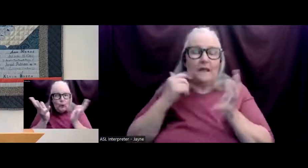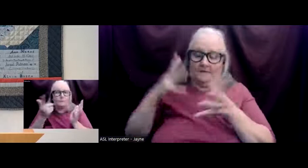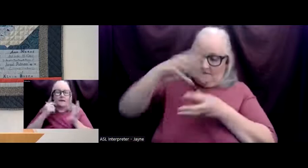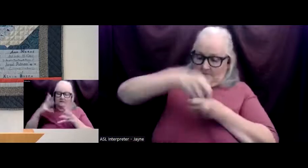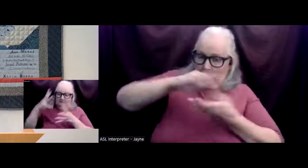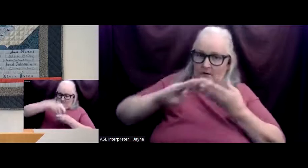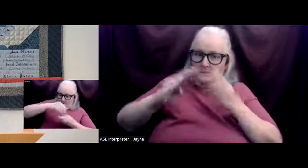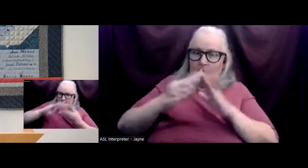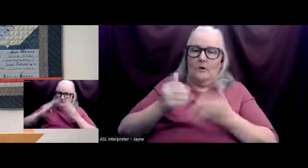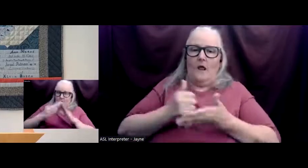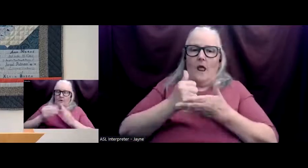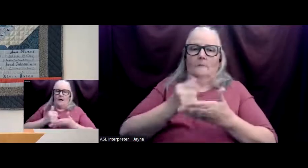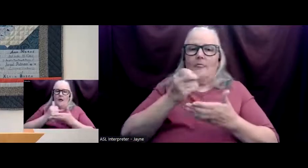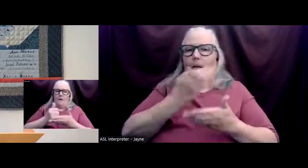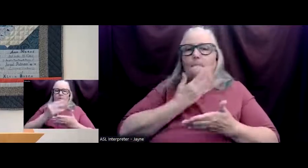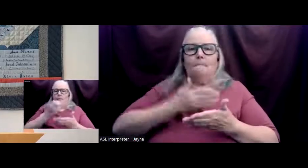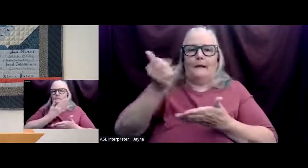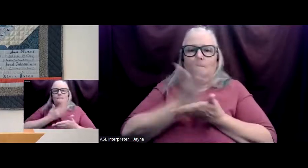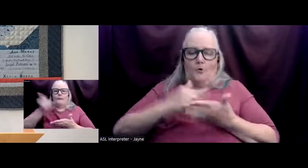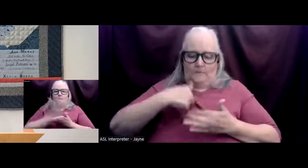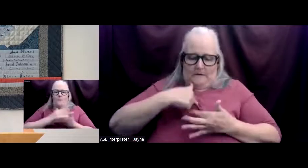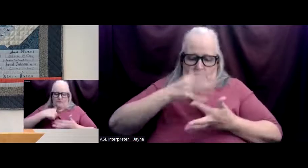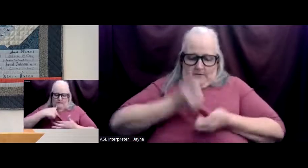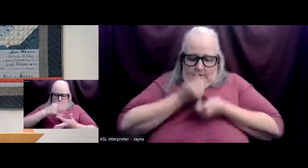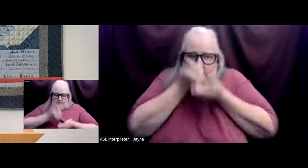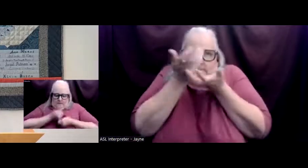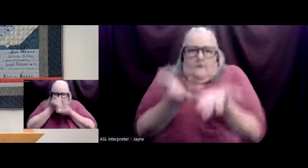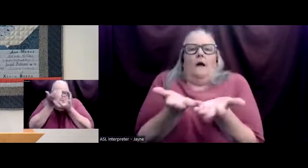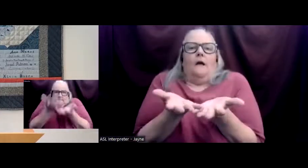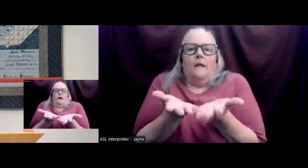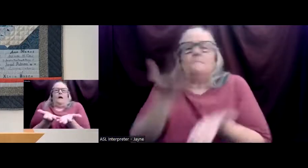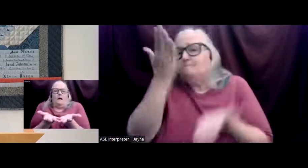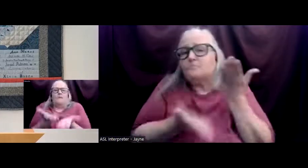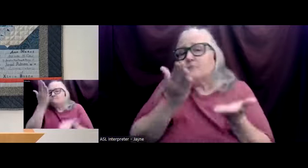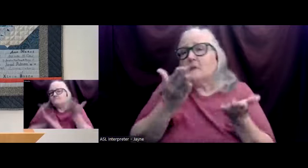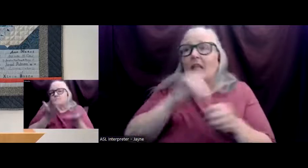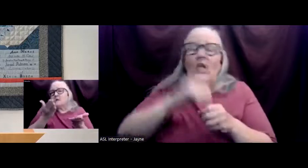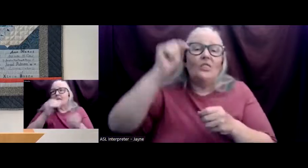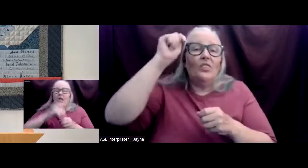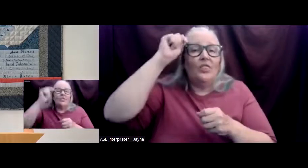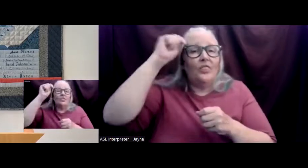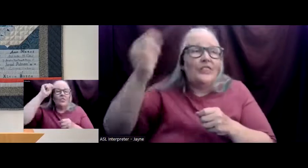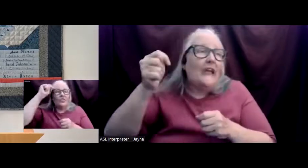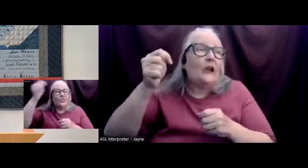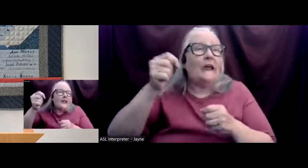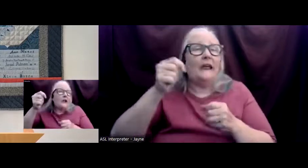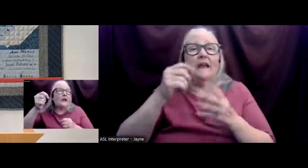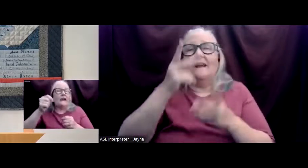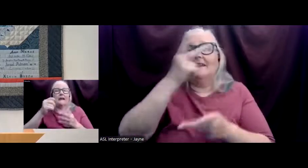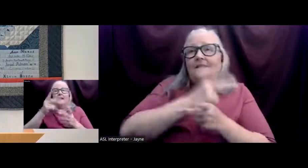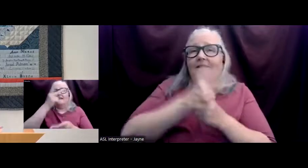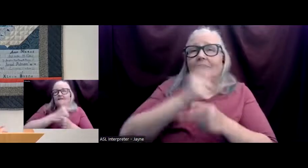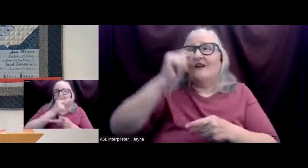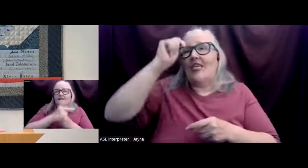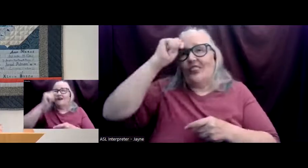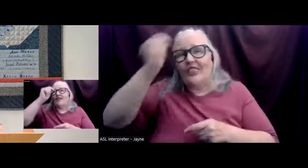the best in me. I may want to be the kind of person who theoretically cares for their theoretically sick neighbor,